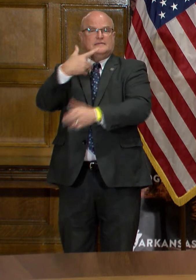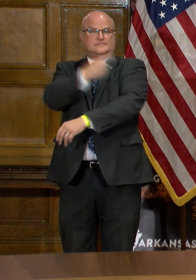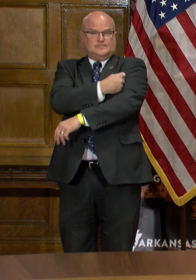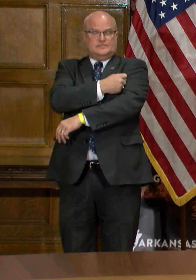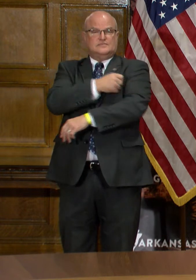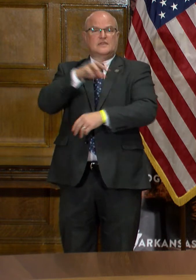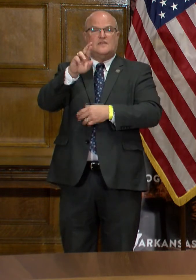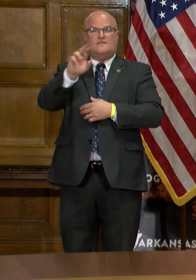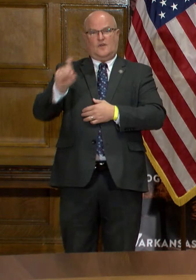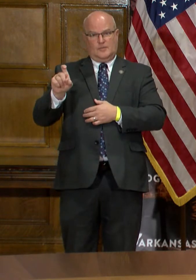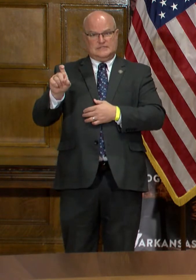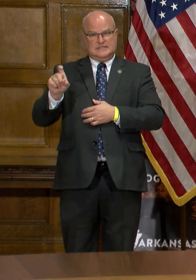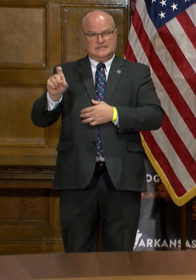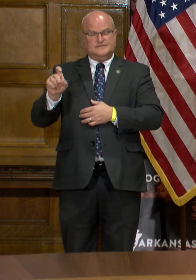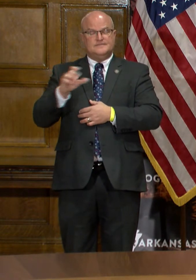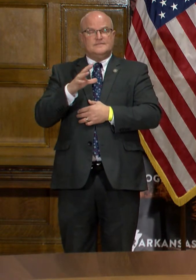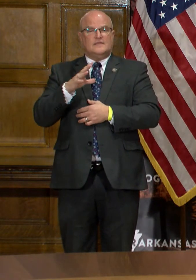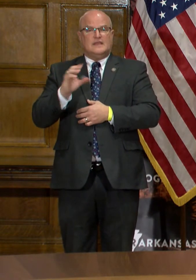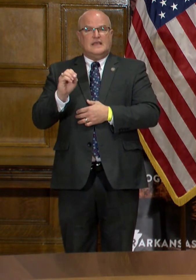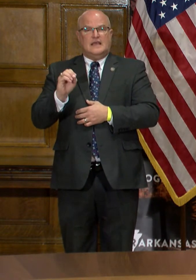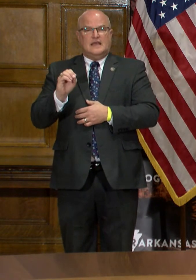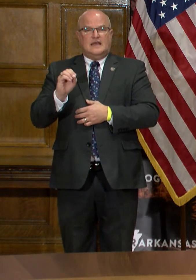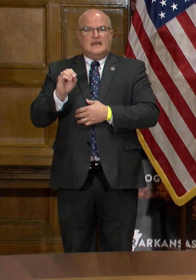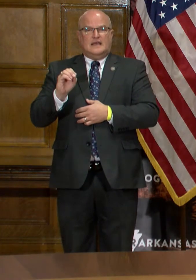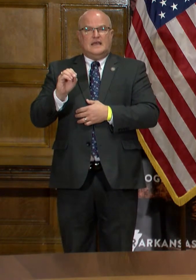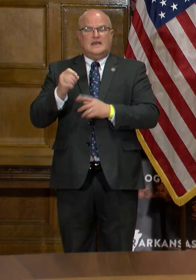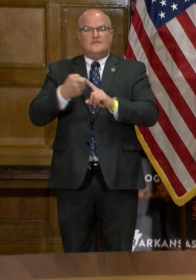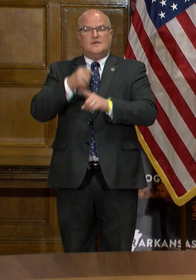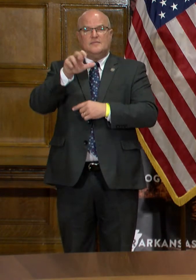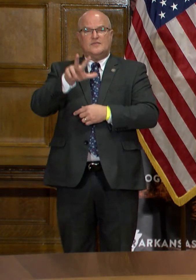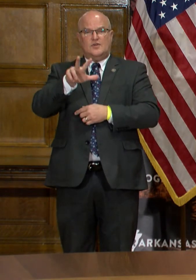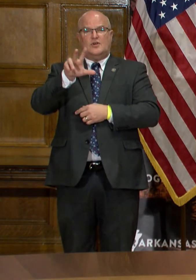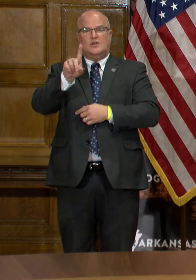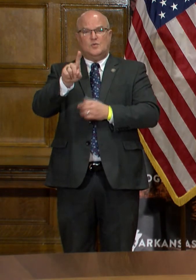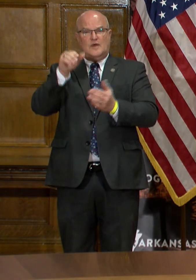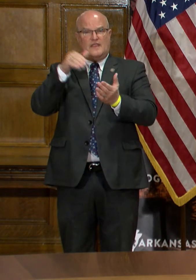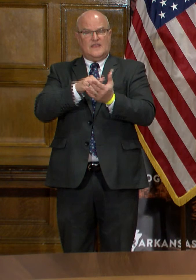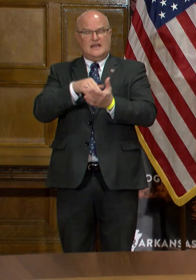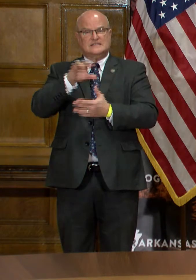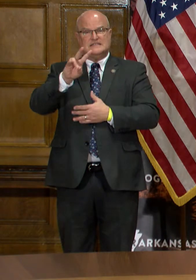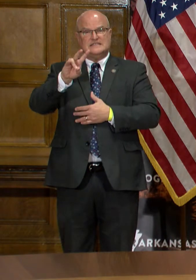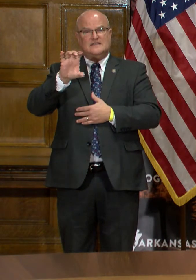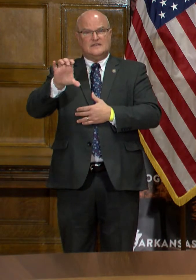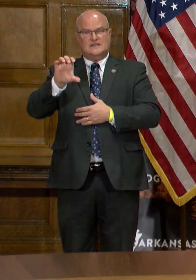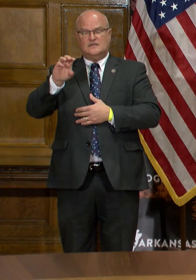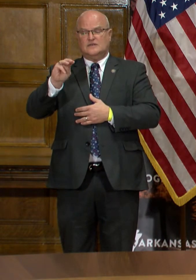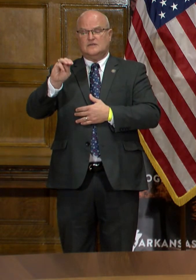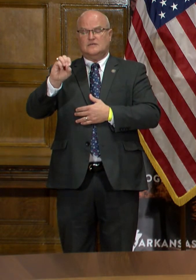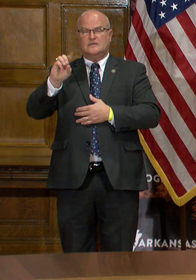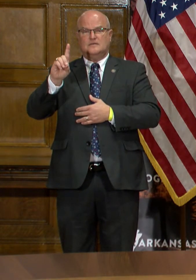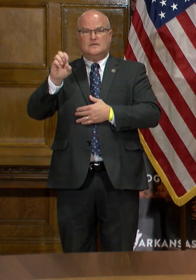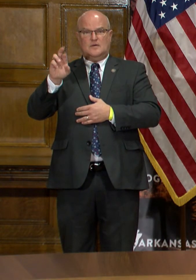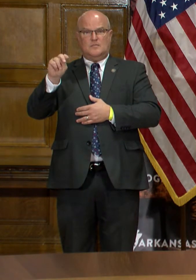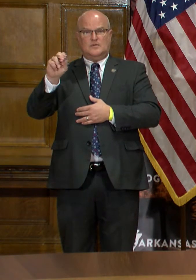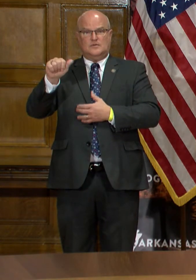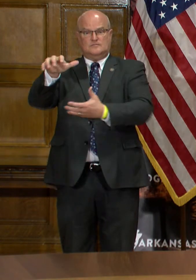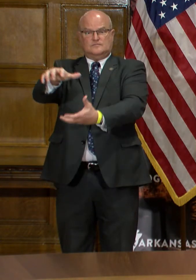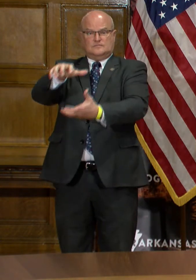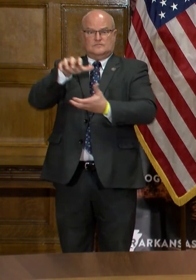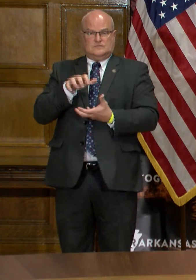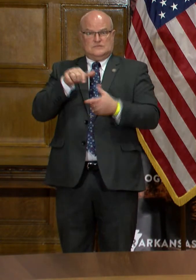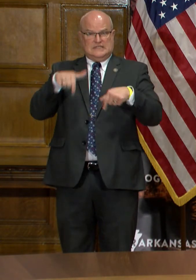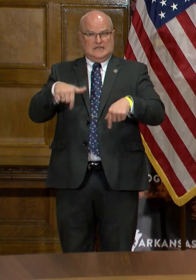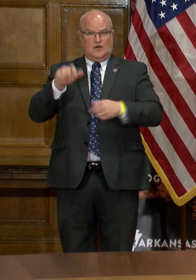our pharmacies. And of the 31,700 Moderna dosages that have been received